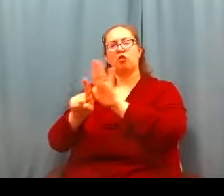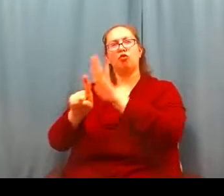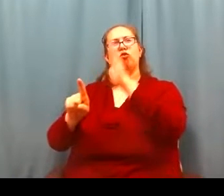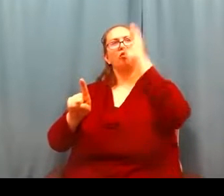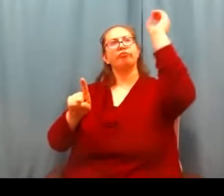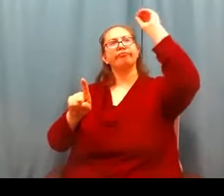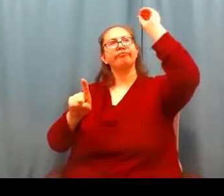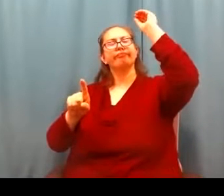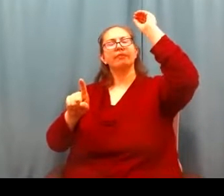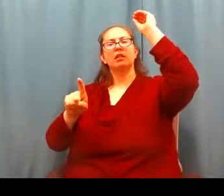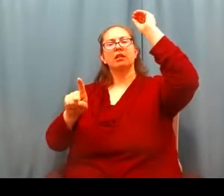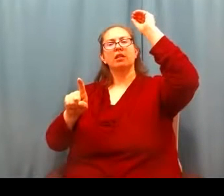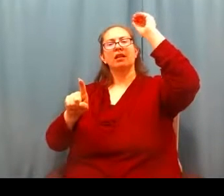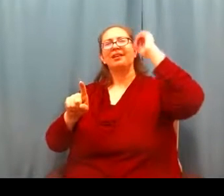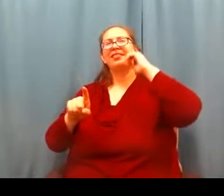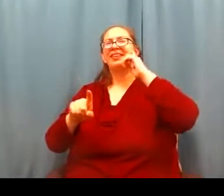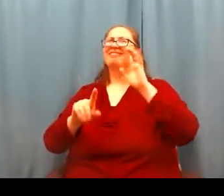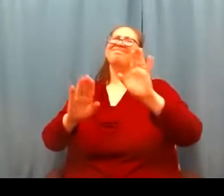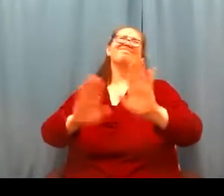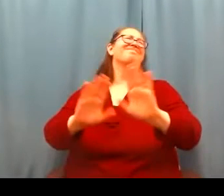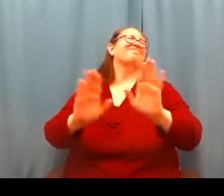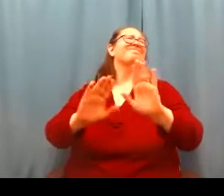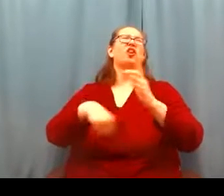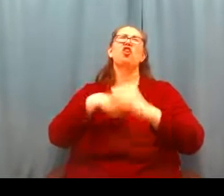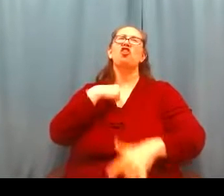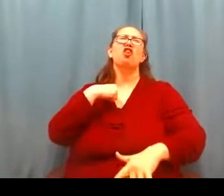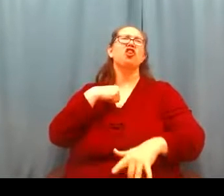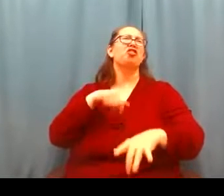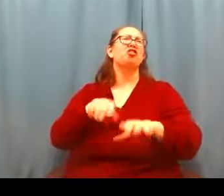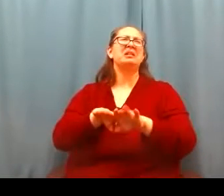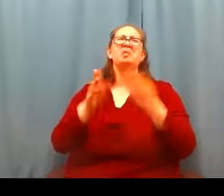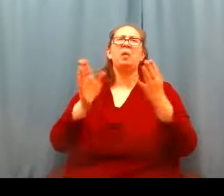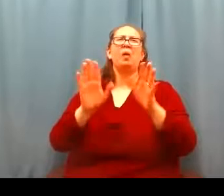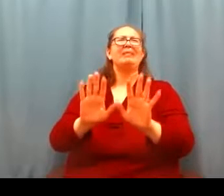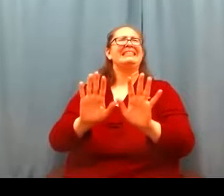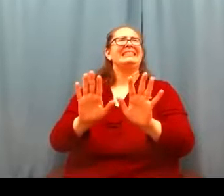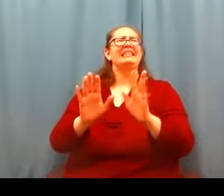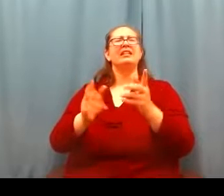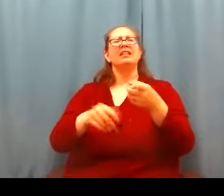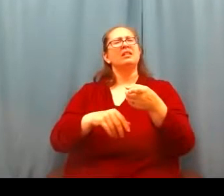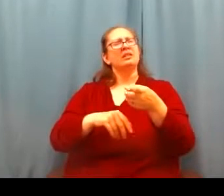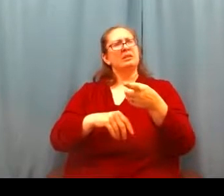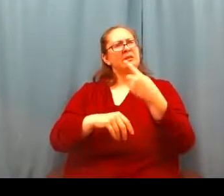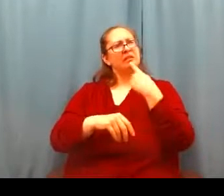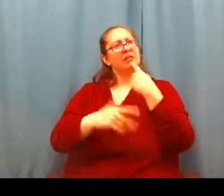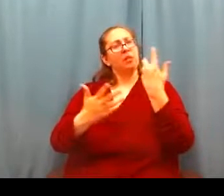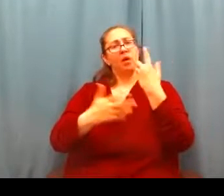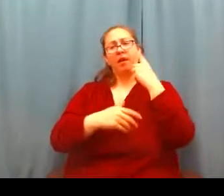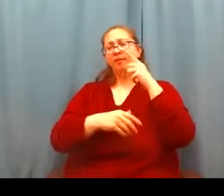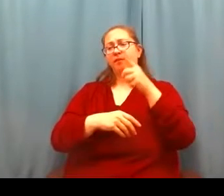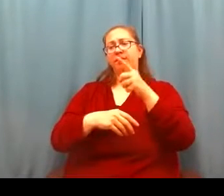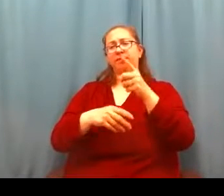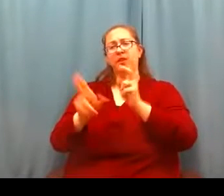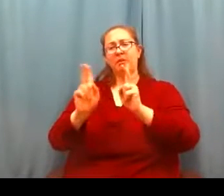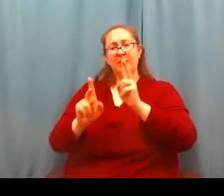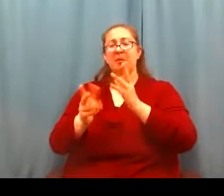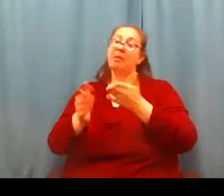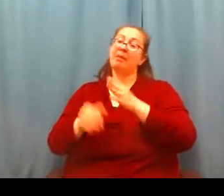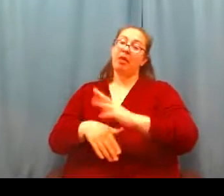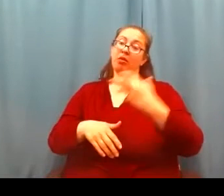those who think maybe it's too early to be reopening. What do you say to individuals, whether they're concerned about their employers or